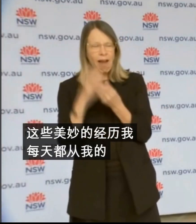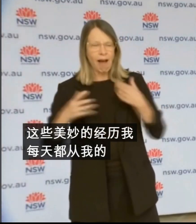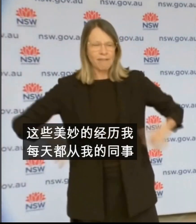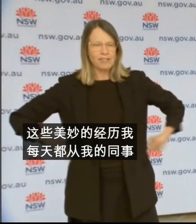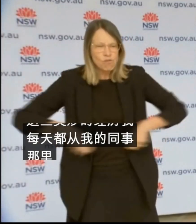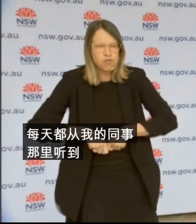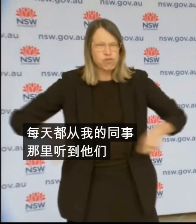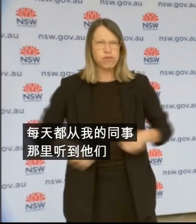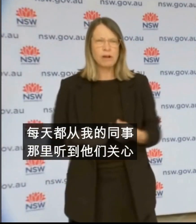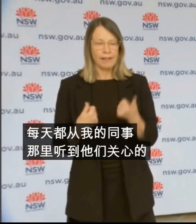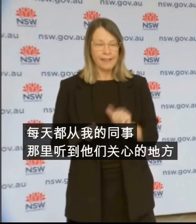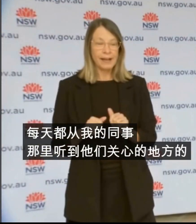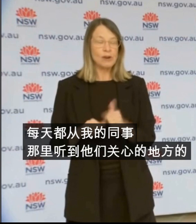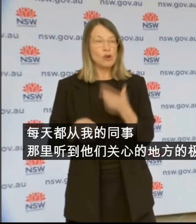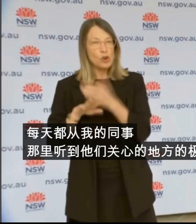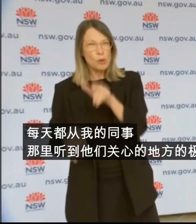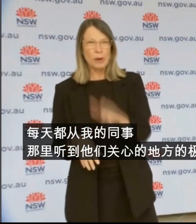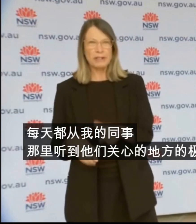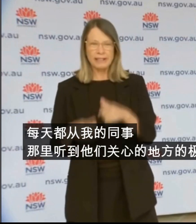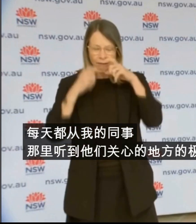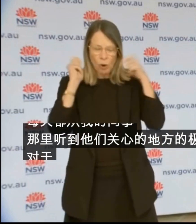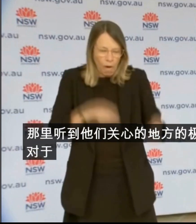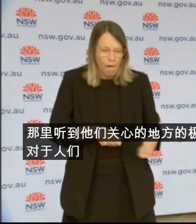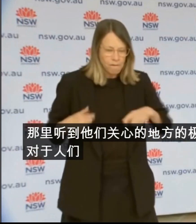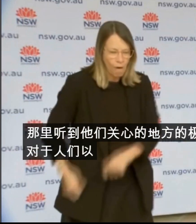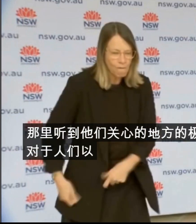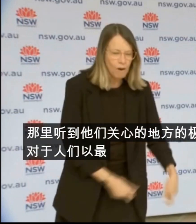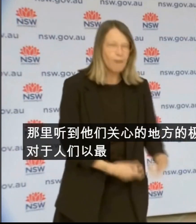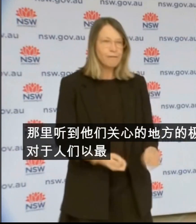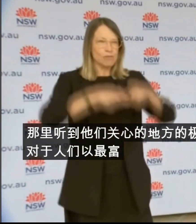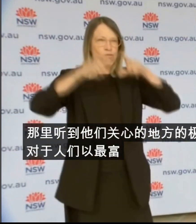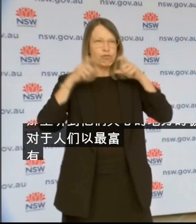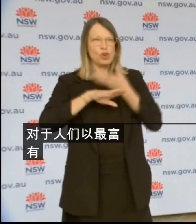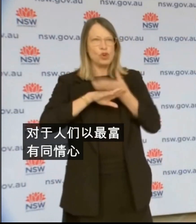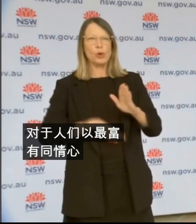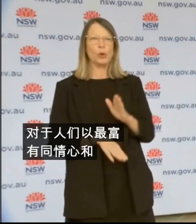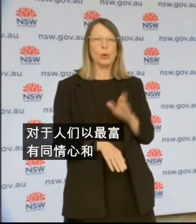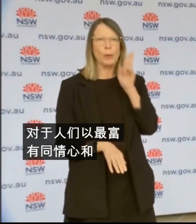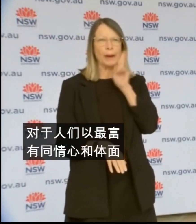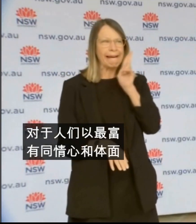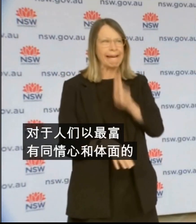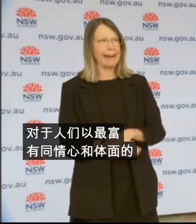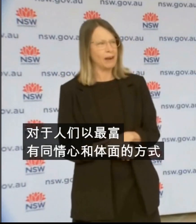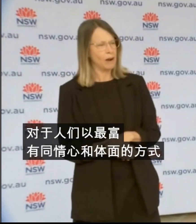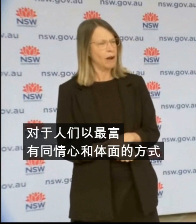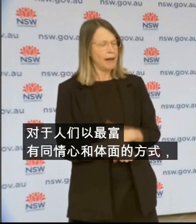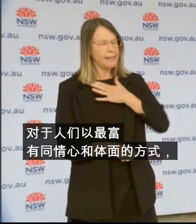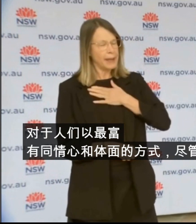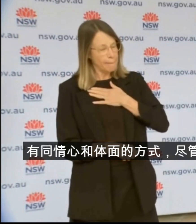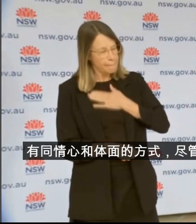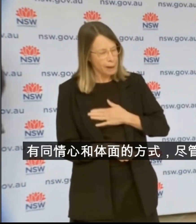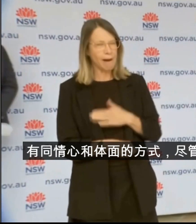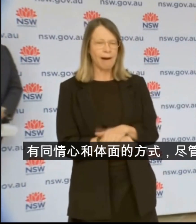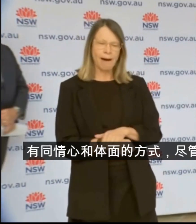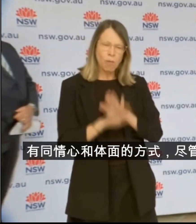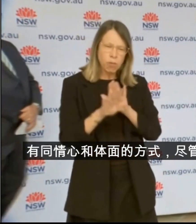day of terrific human interactions, of where they're caring for people in a most compassionate and decent way, despite